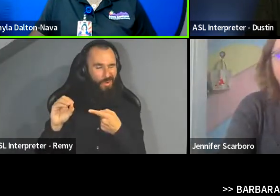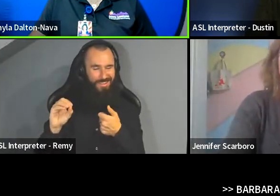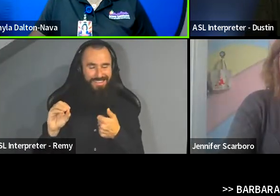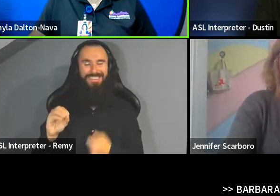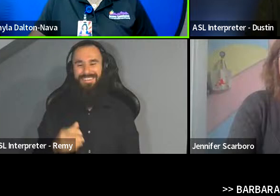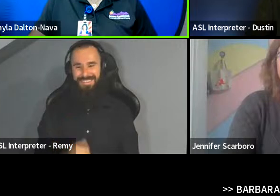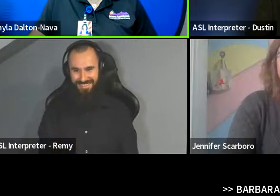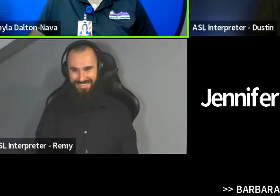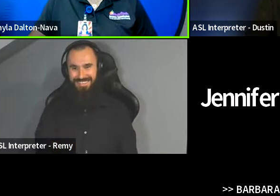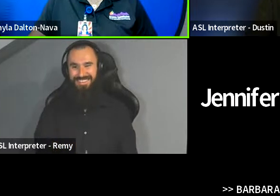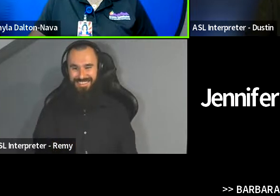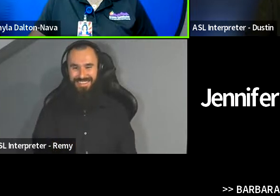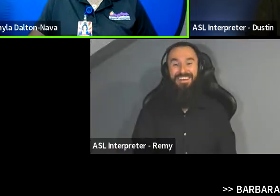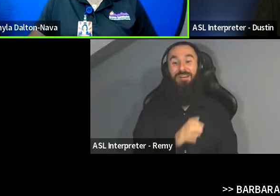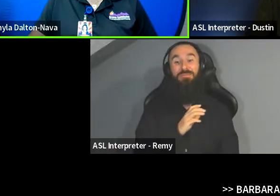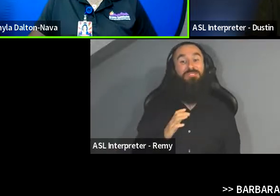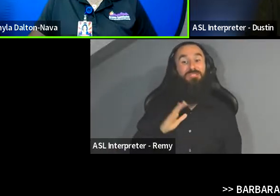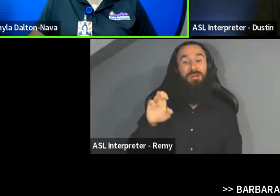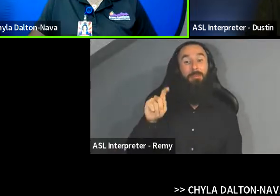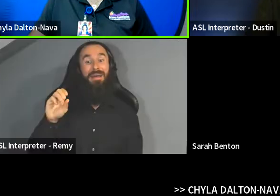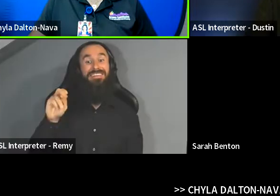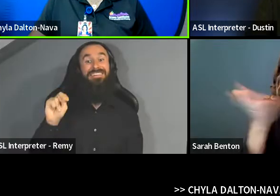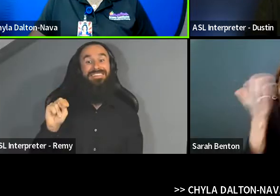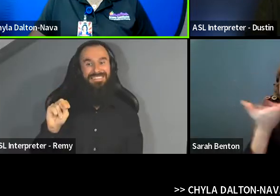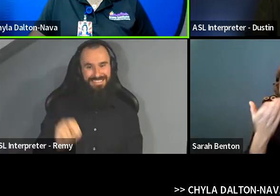Here, Commissioner Benton,